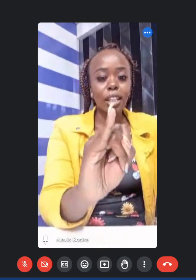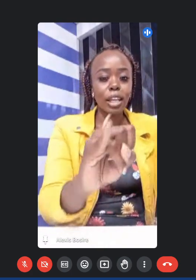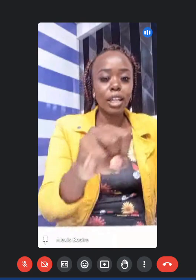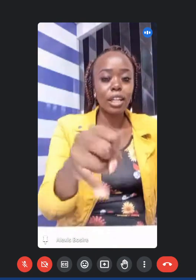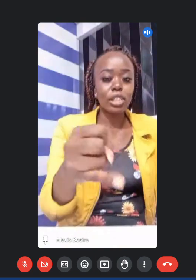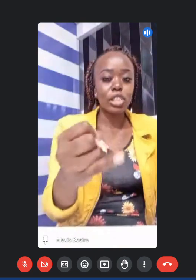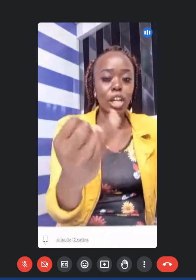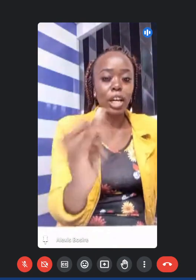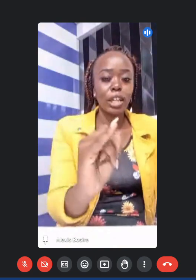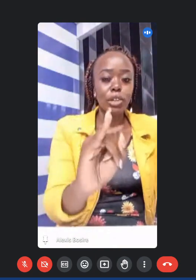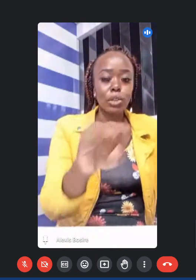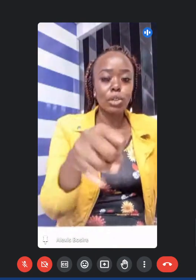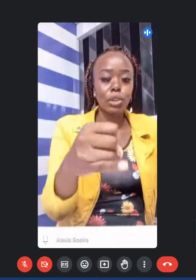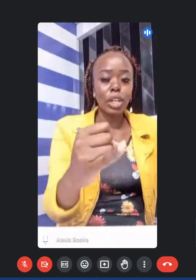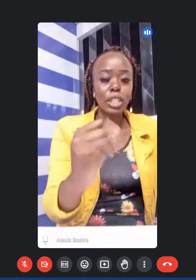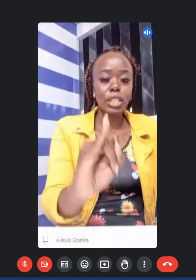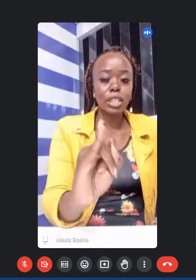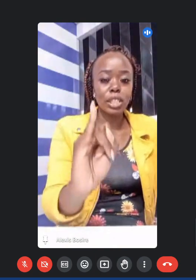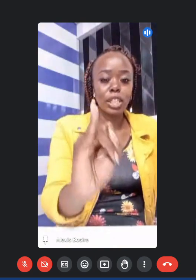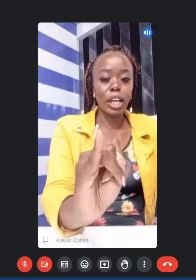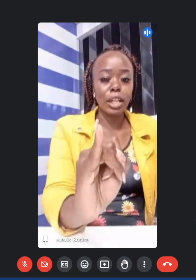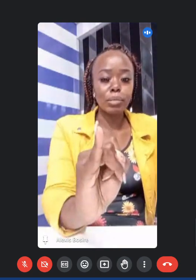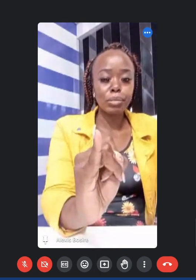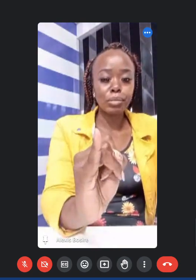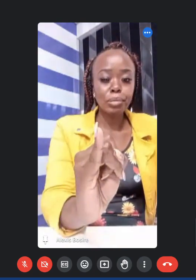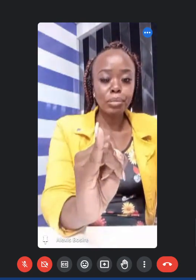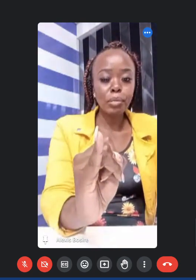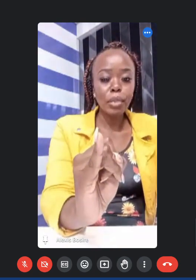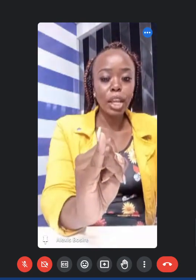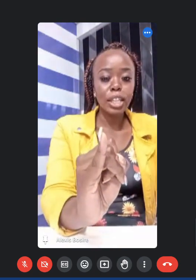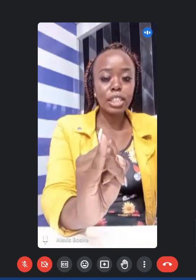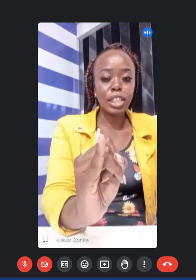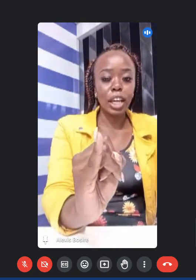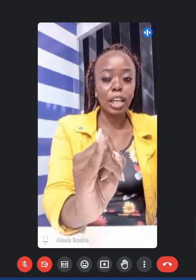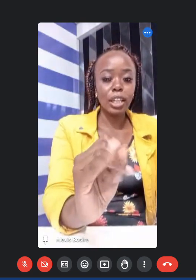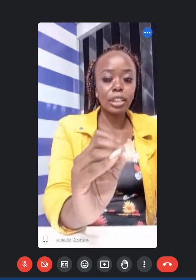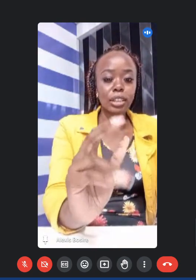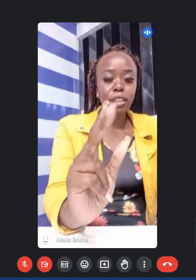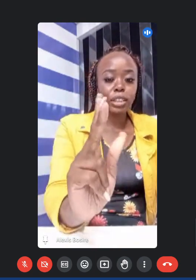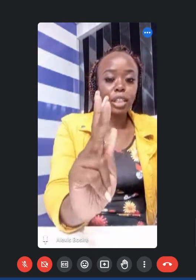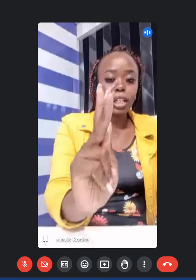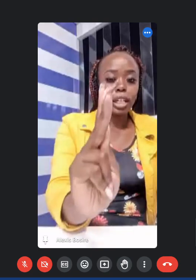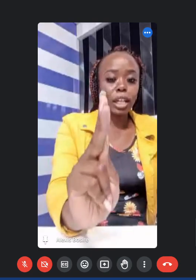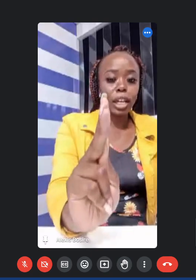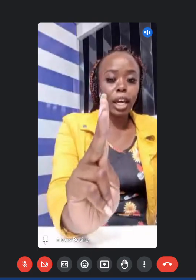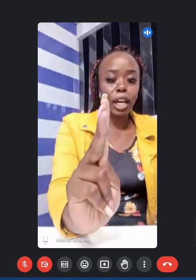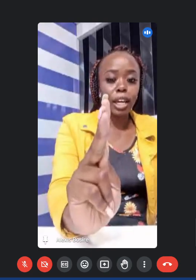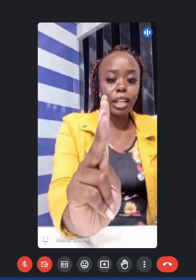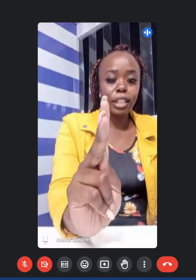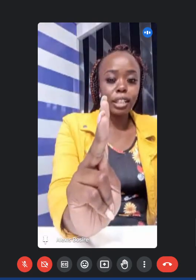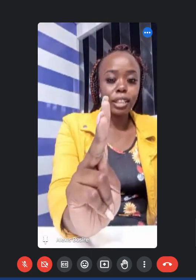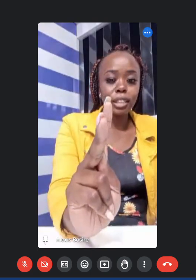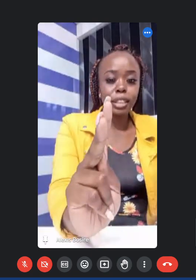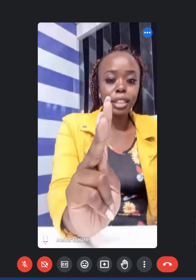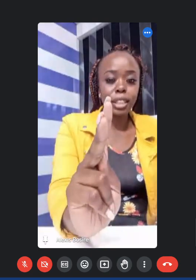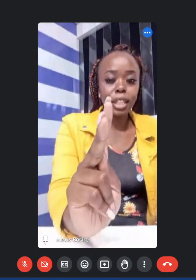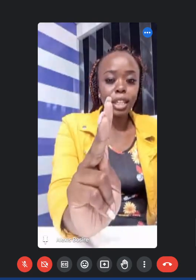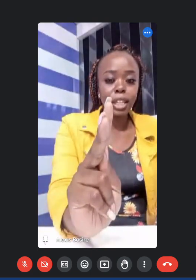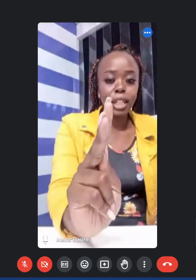Then J, you draw it. J, K,